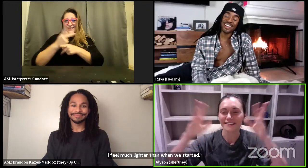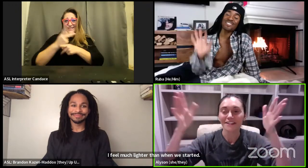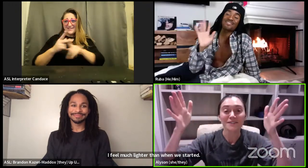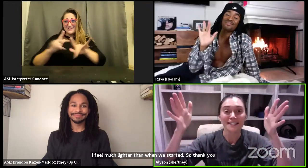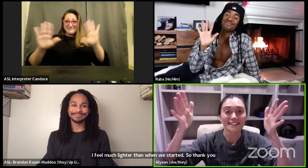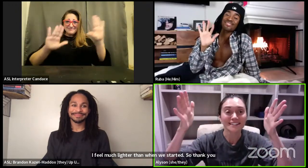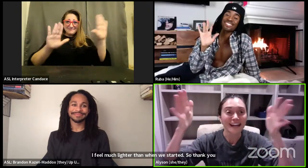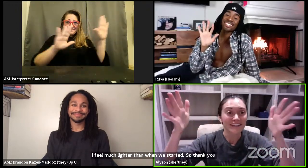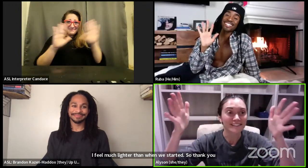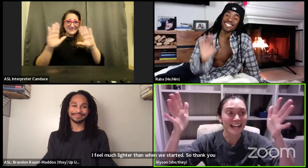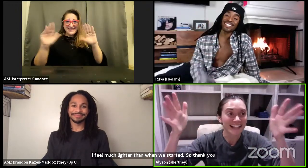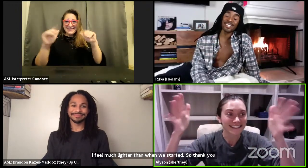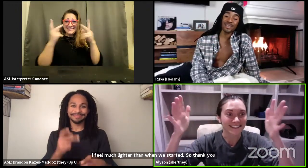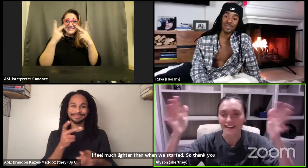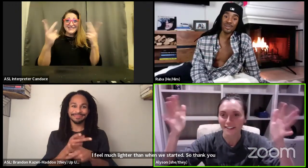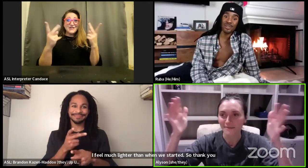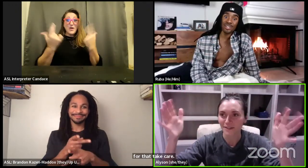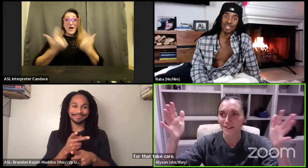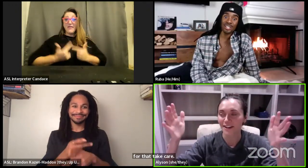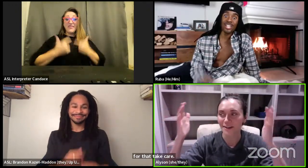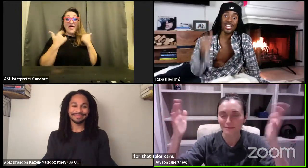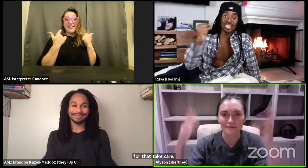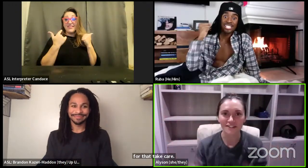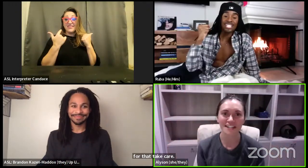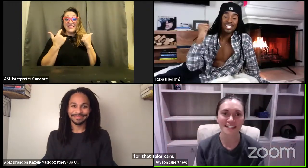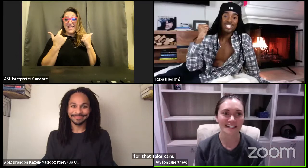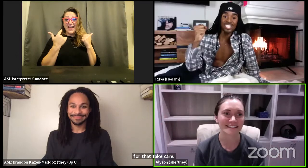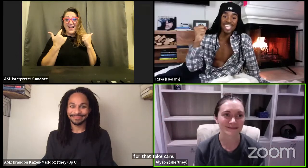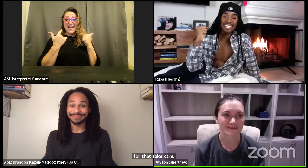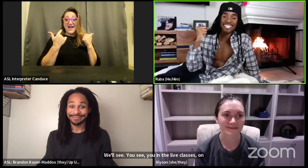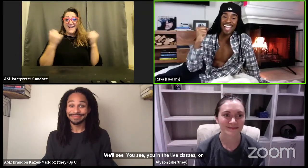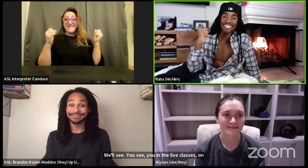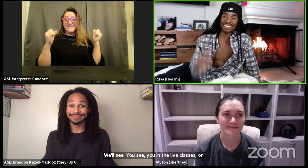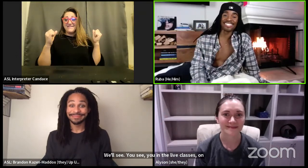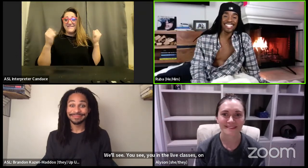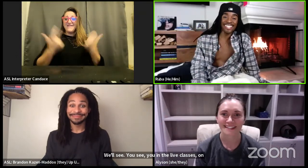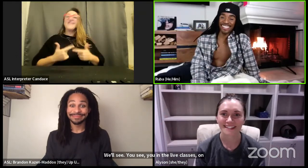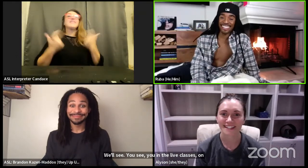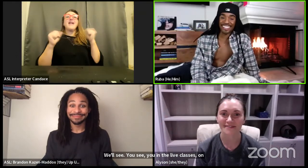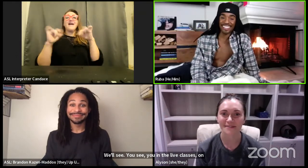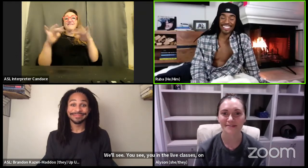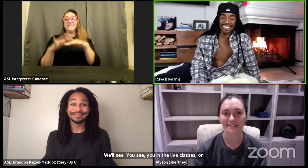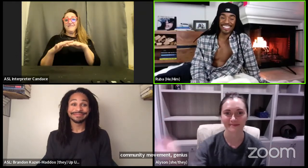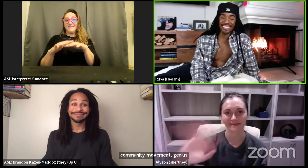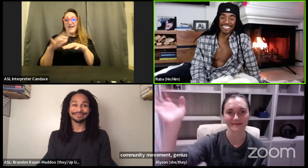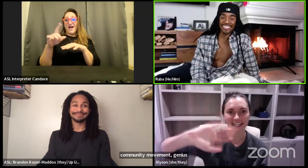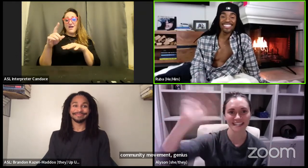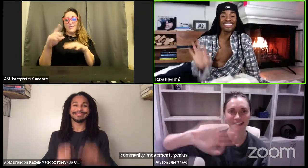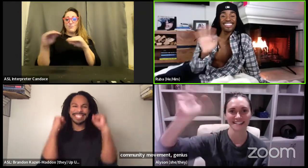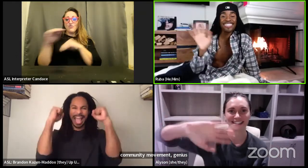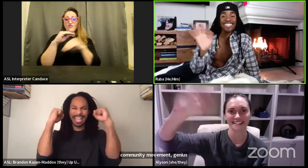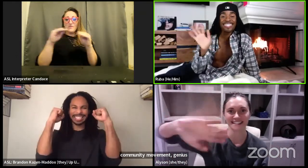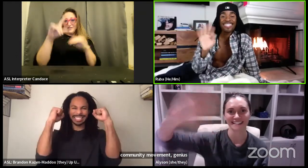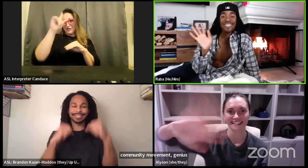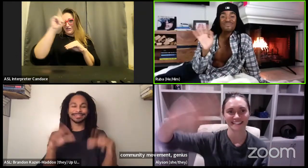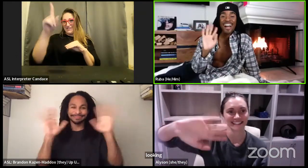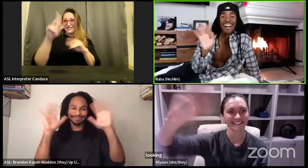I'll see you in the live classes on Movement Genius. Yes. Looking forward.